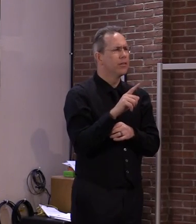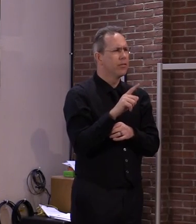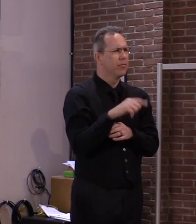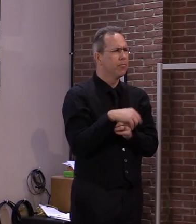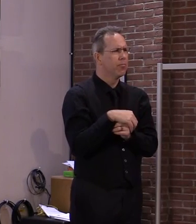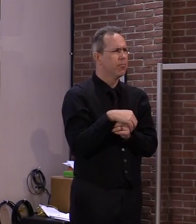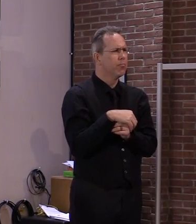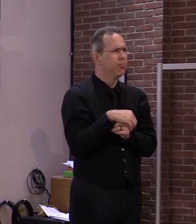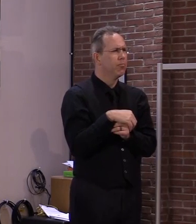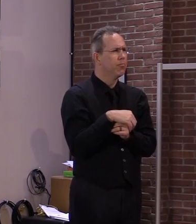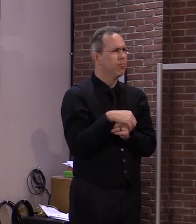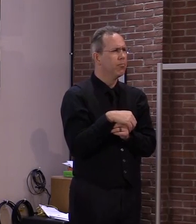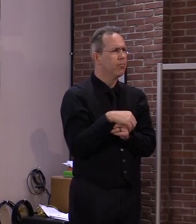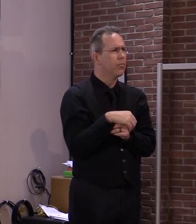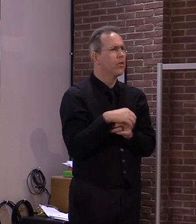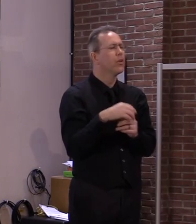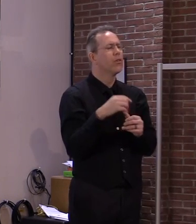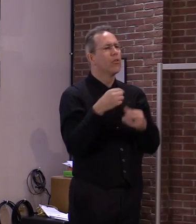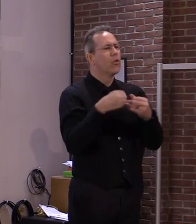Benefit Program.